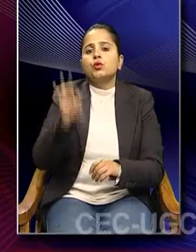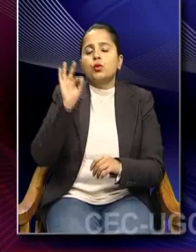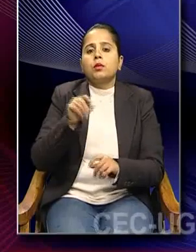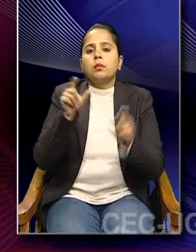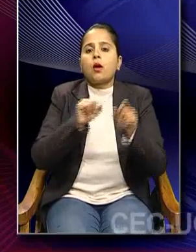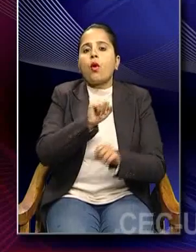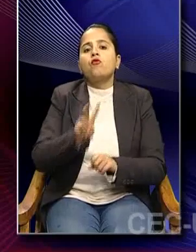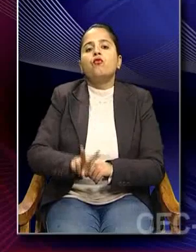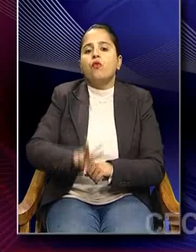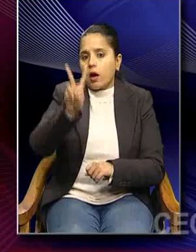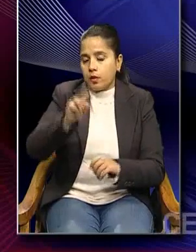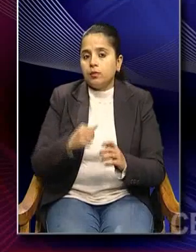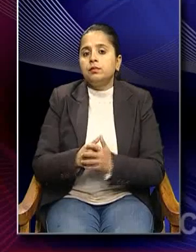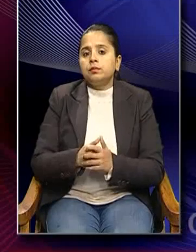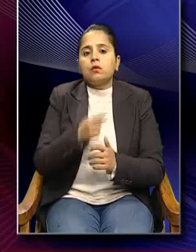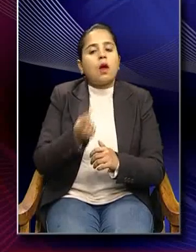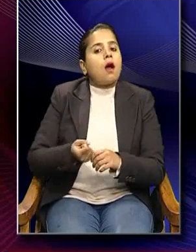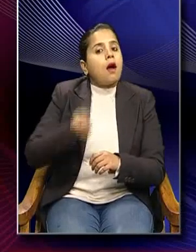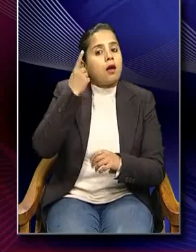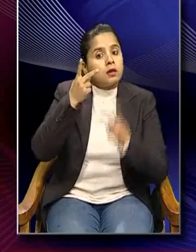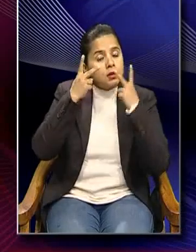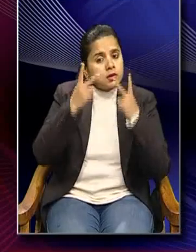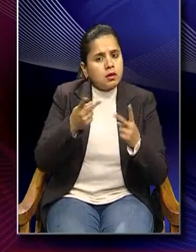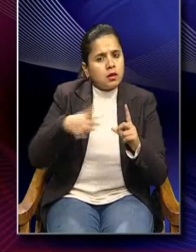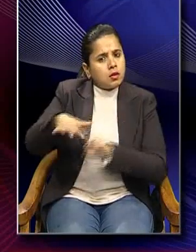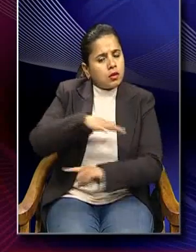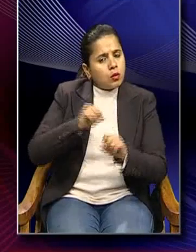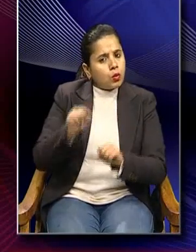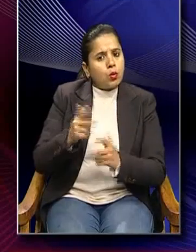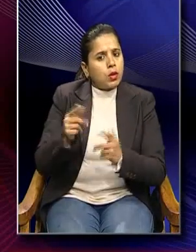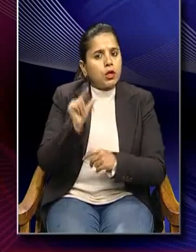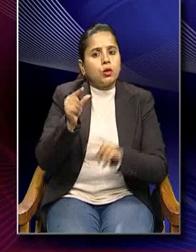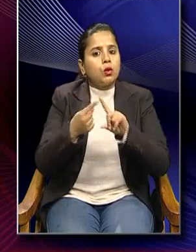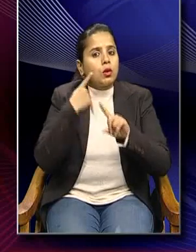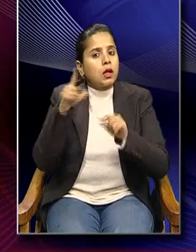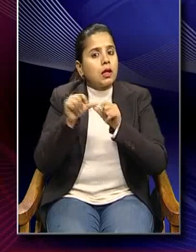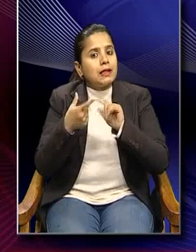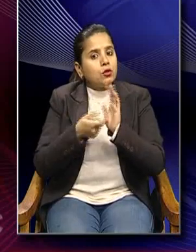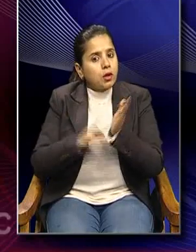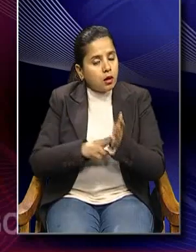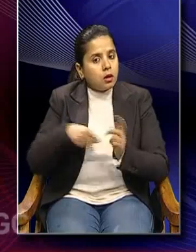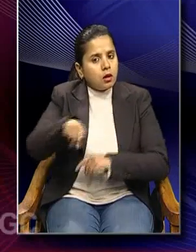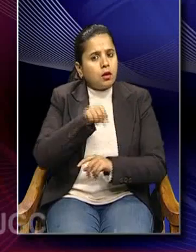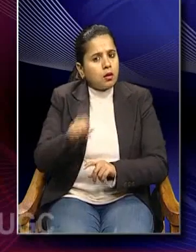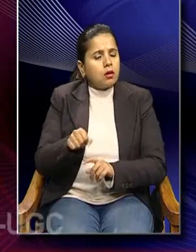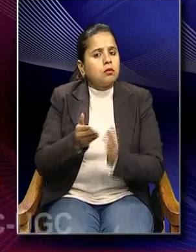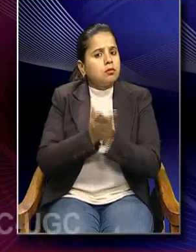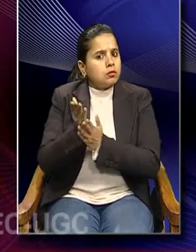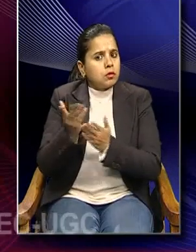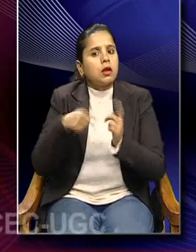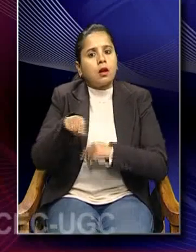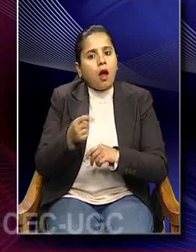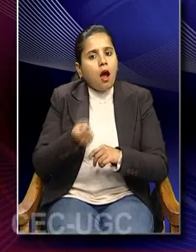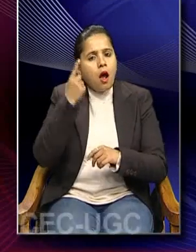individual values, to understand the notion of utilitarian perspective, then critically analyze the